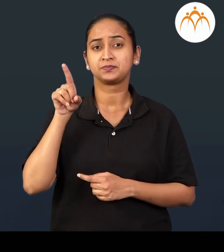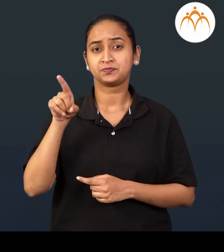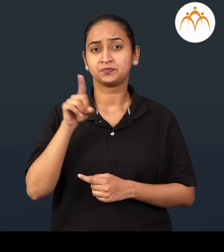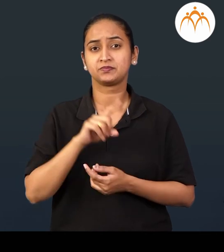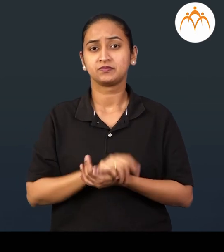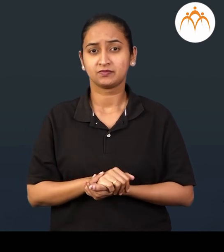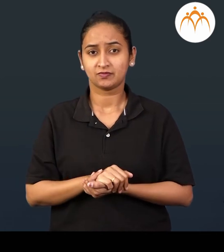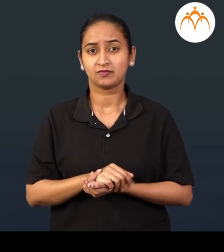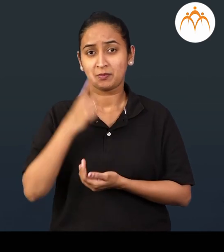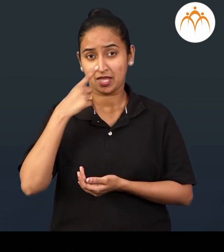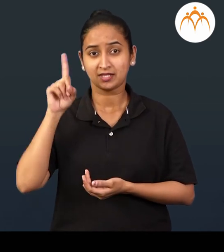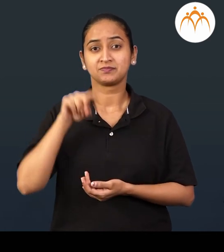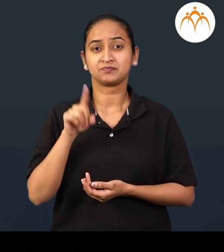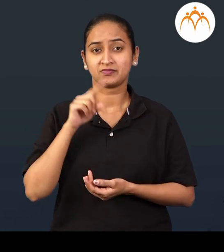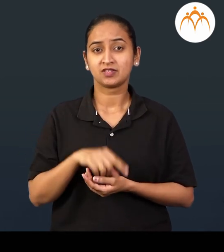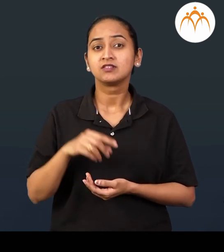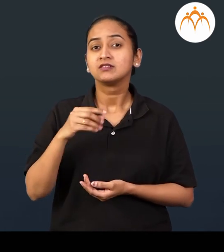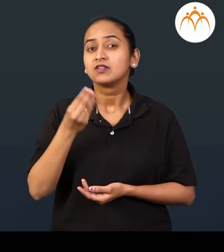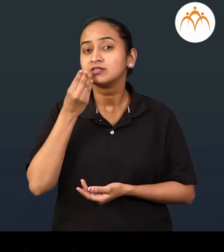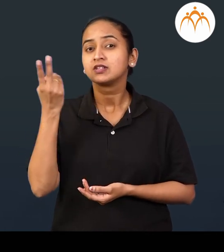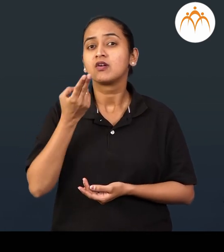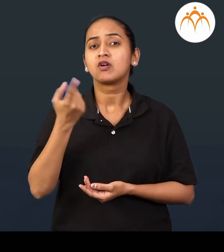mother ordered at the restaurant?